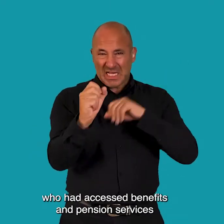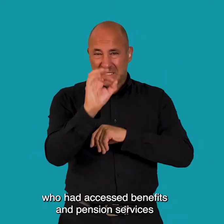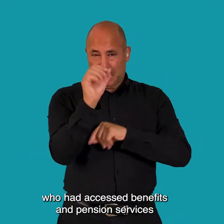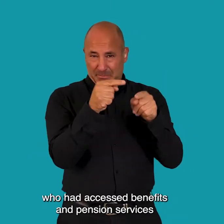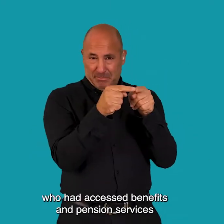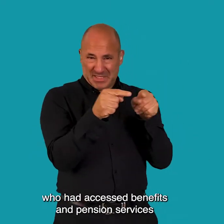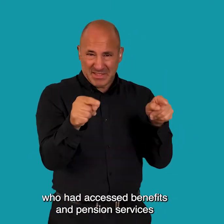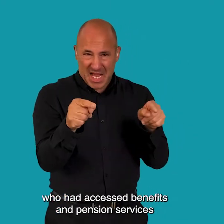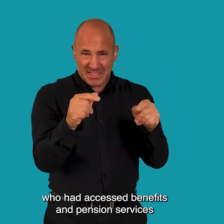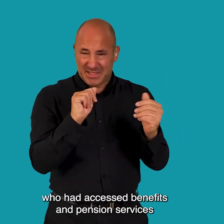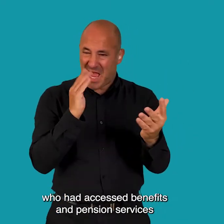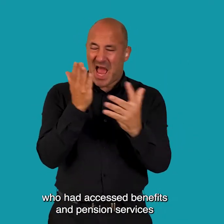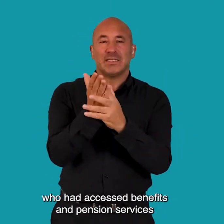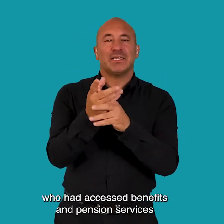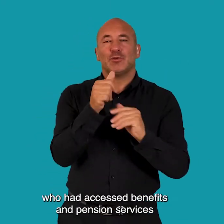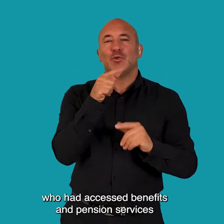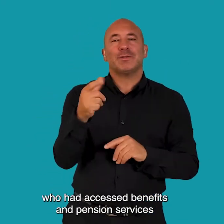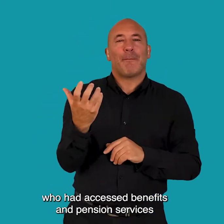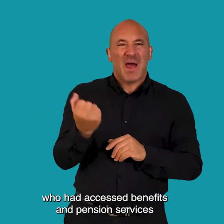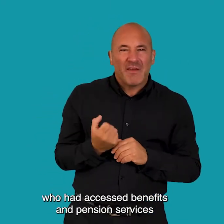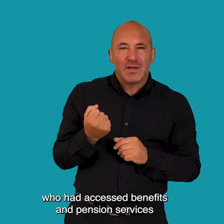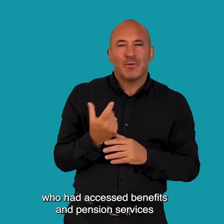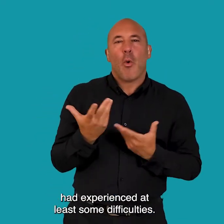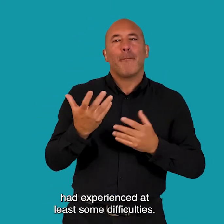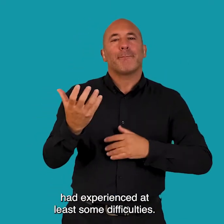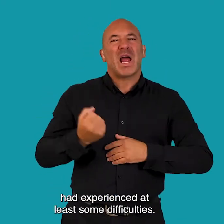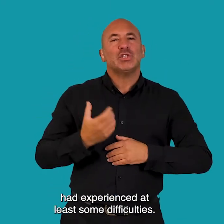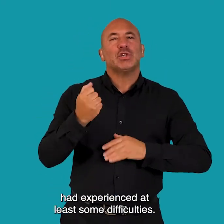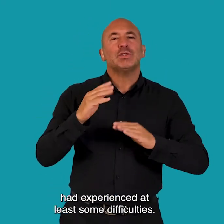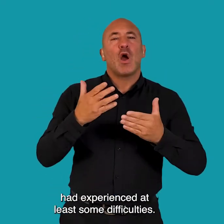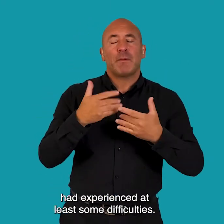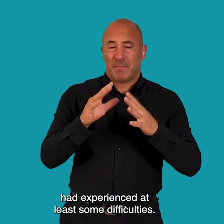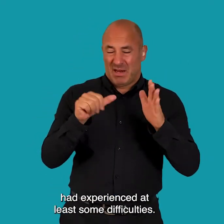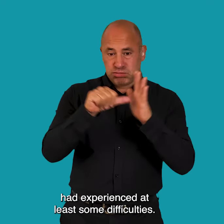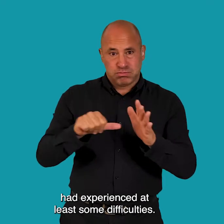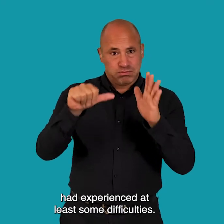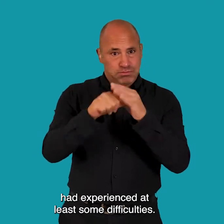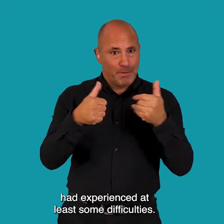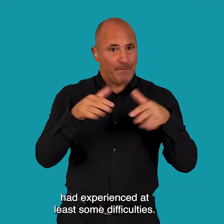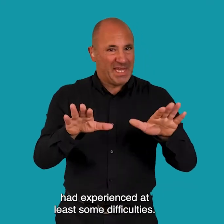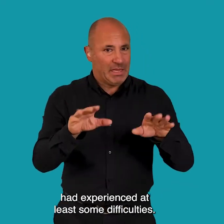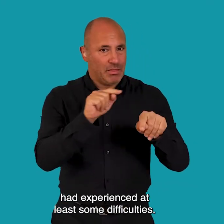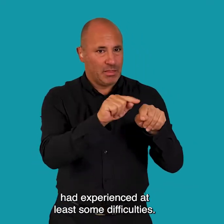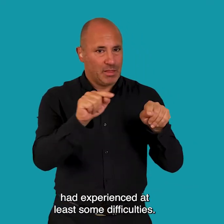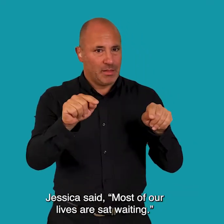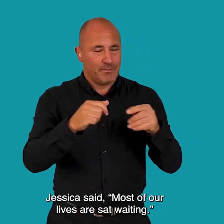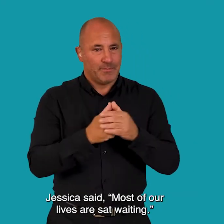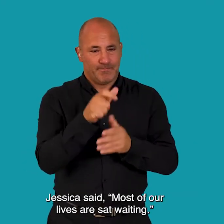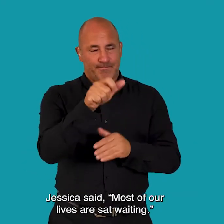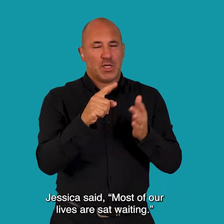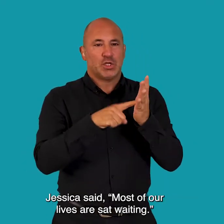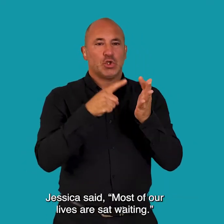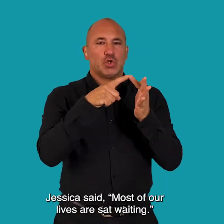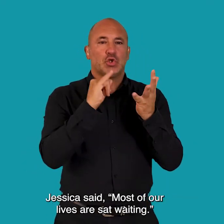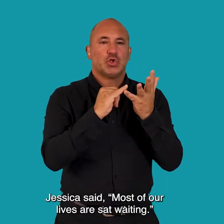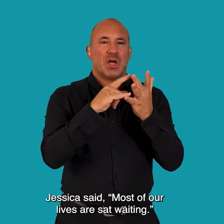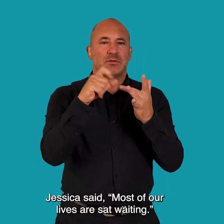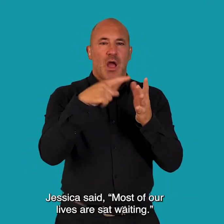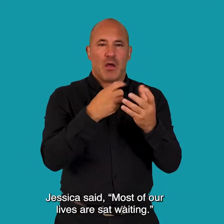had accessed benefits and pension services had experienced at least some difficulties. Jessica said, "Most of our